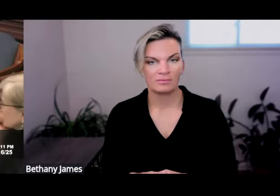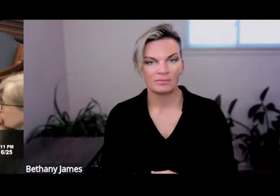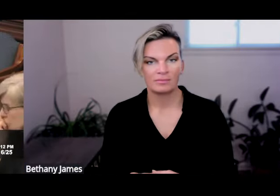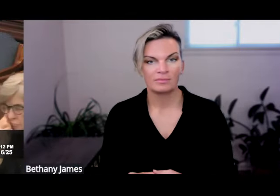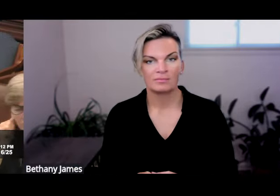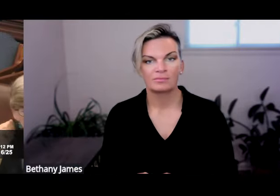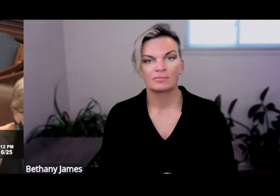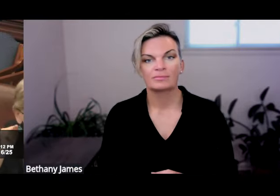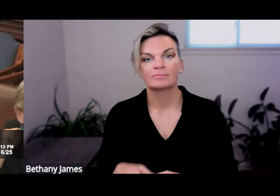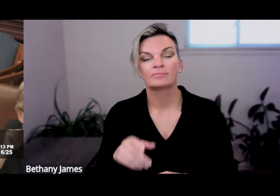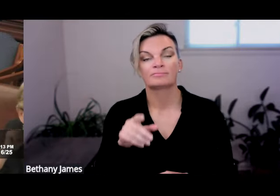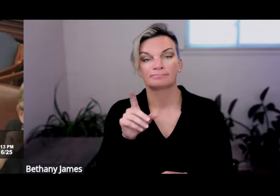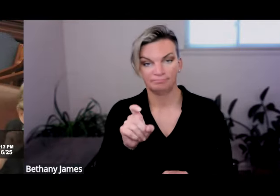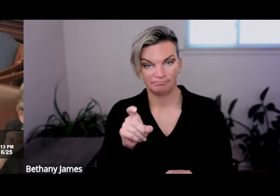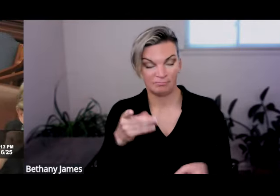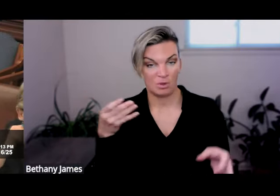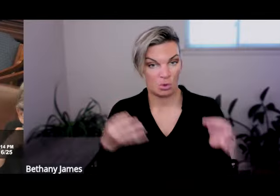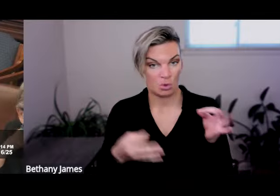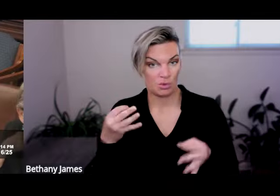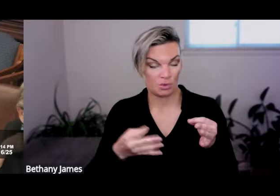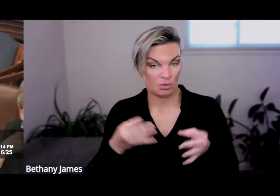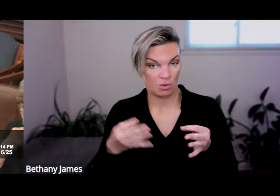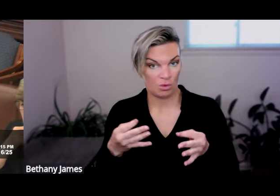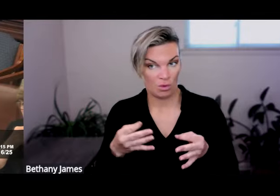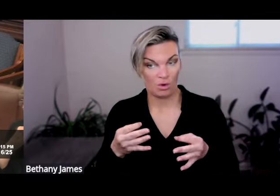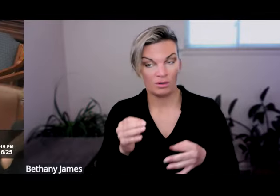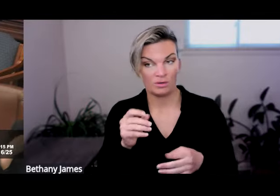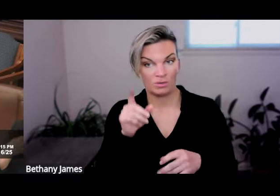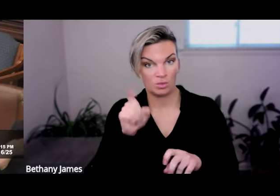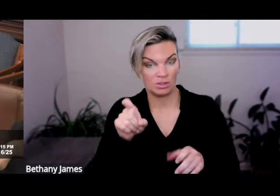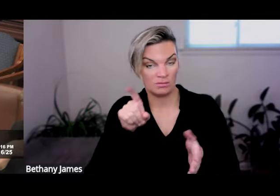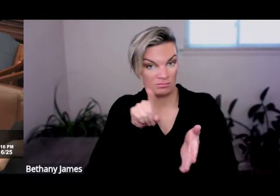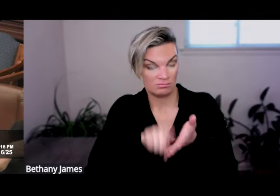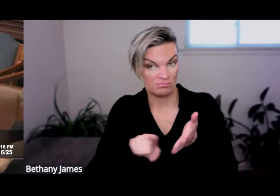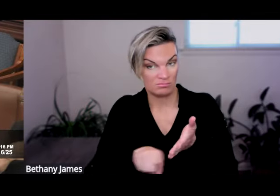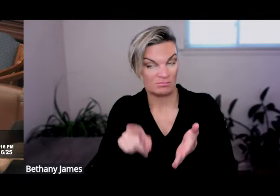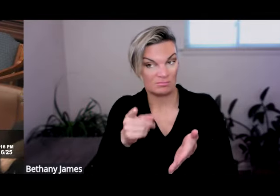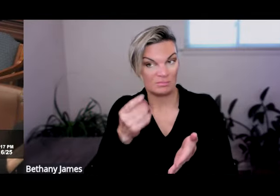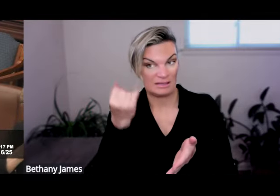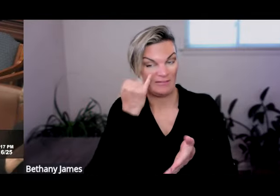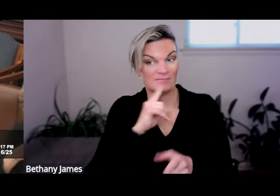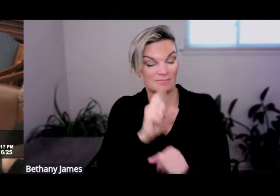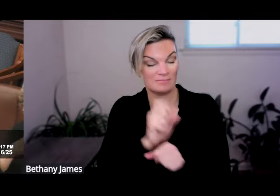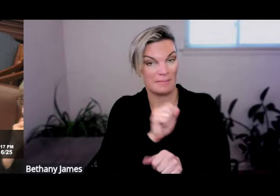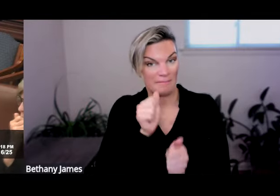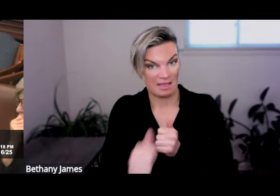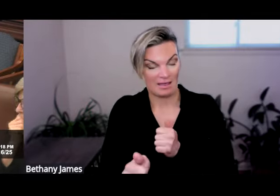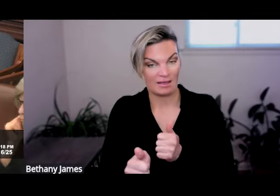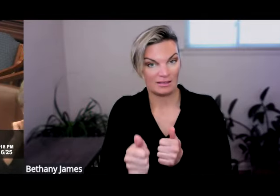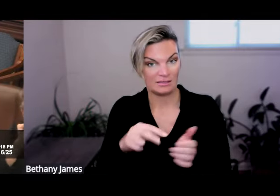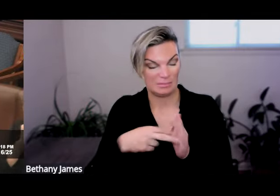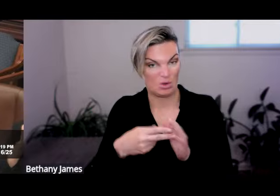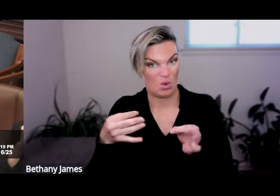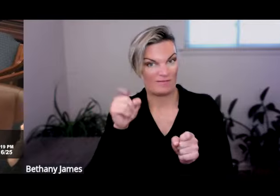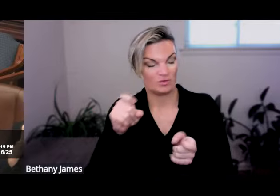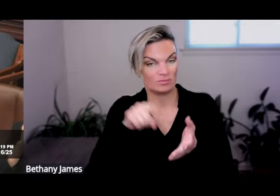dealt with in the court system if this were put on the ballot? I mean, is that outside of the purview of what we're doing